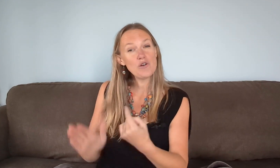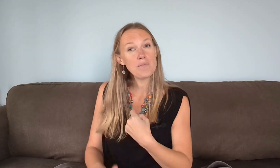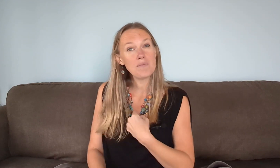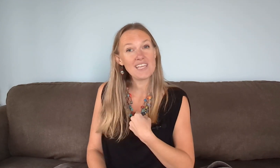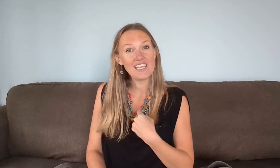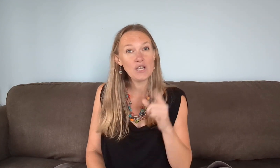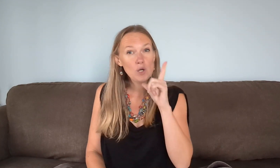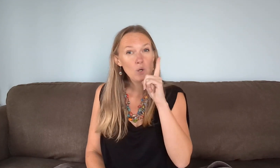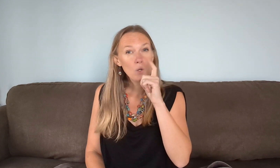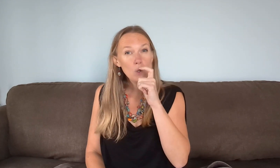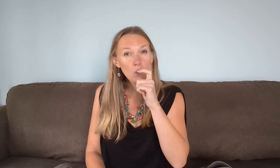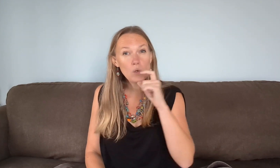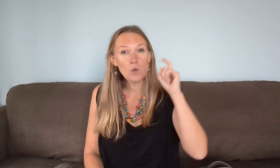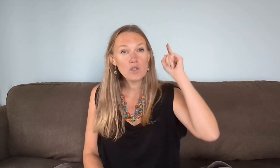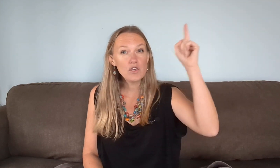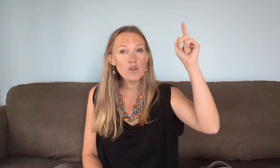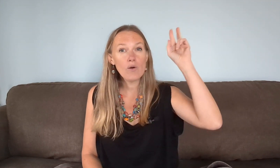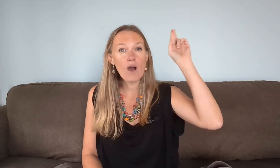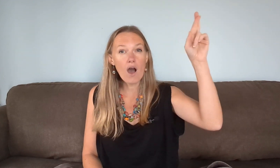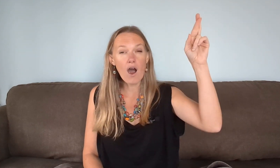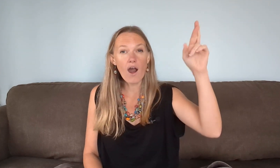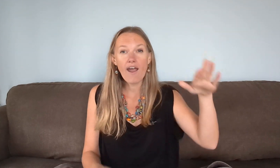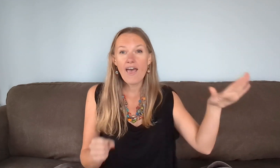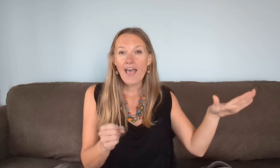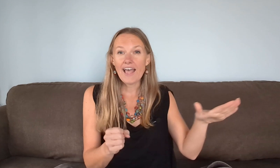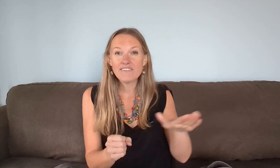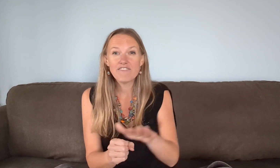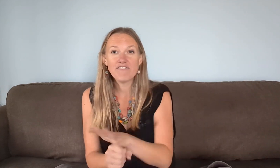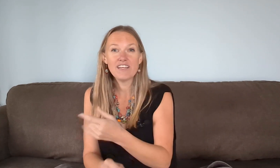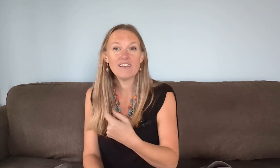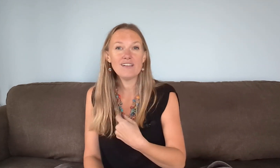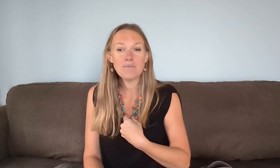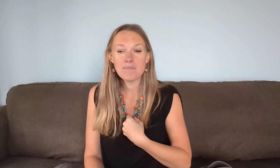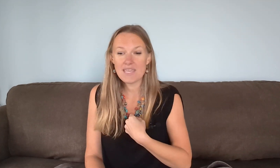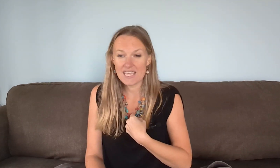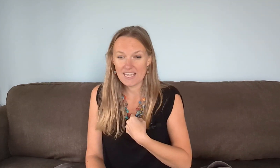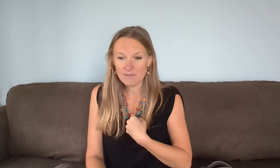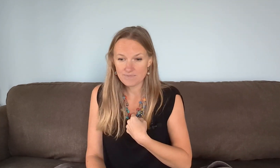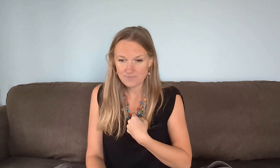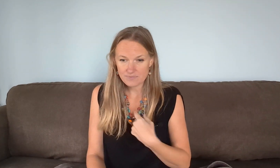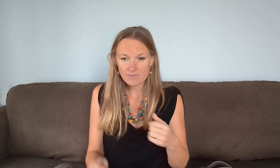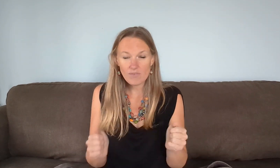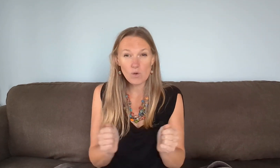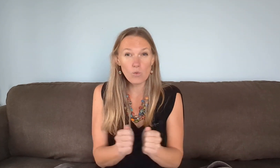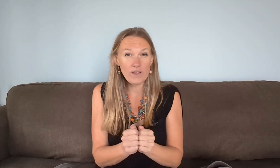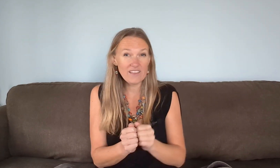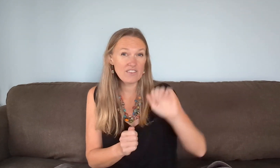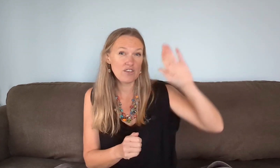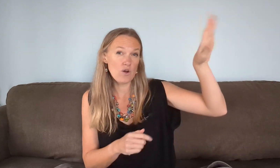show me who you are, and fill me with